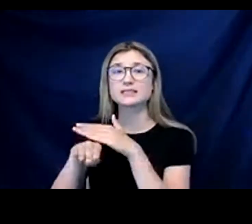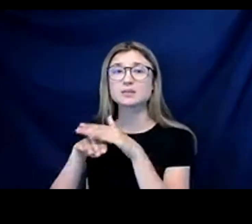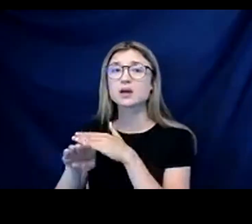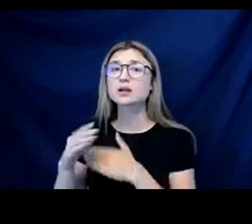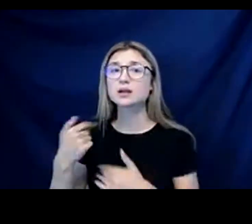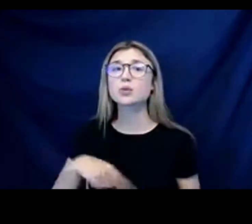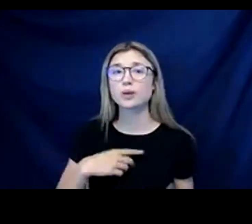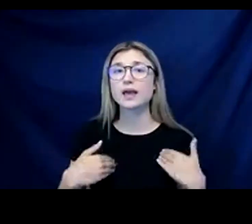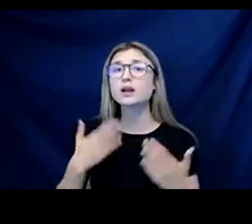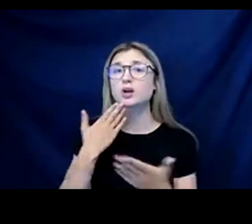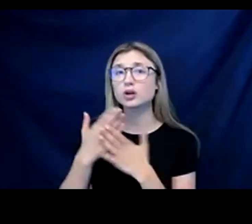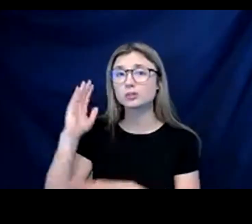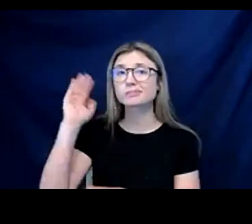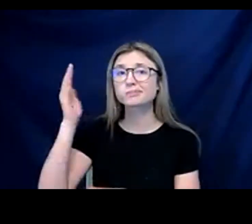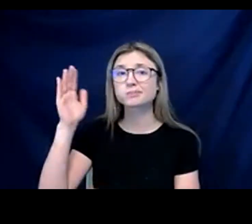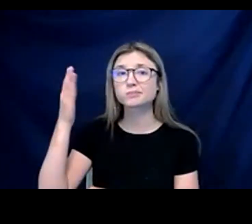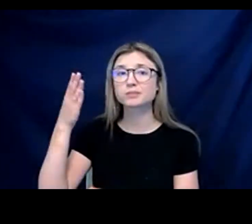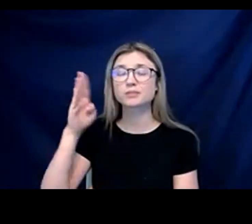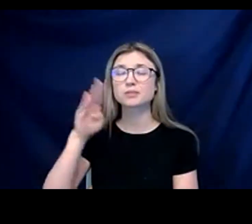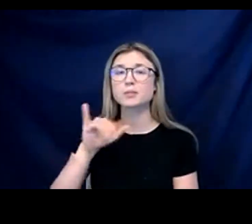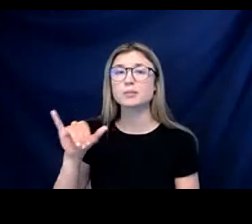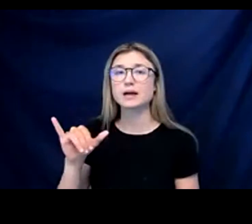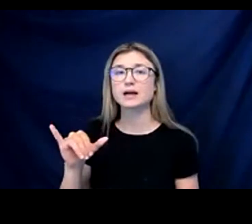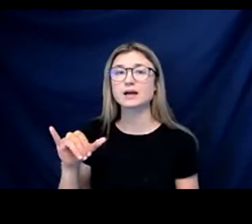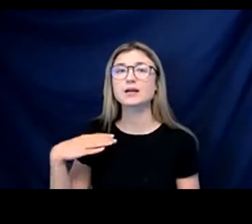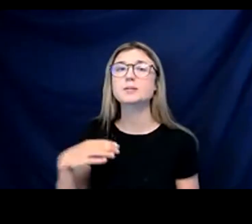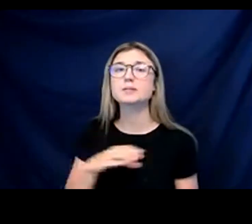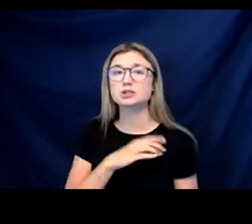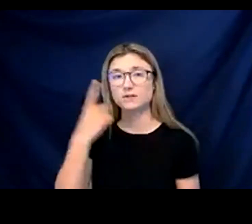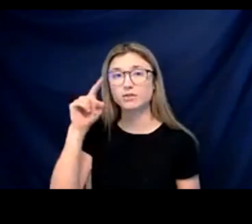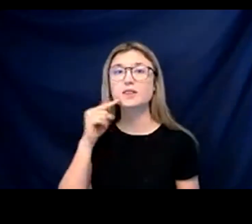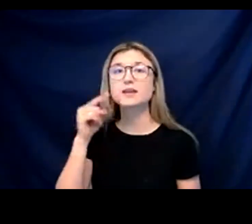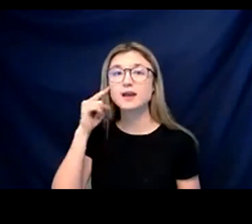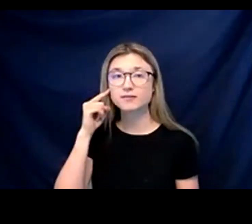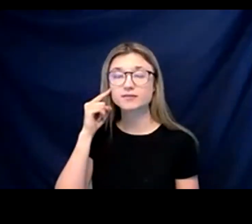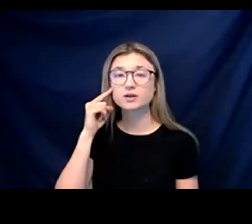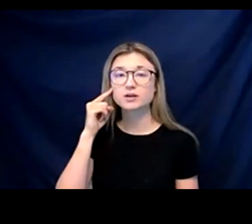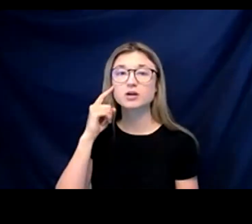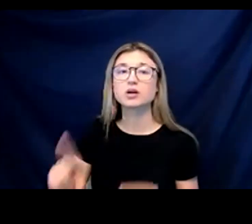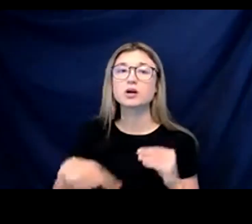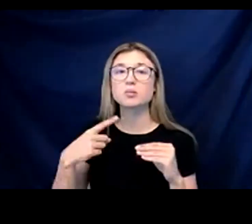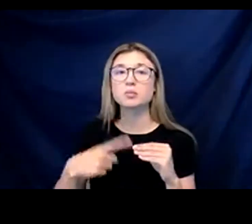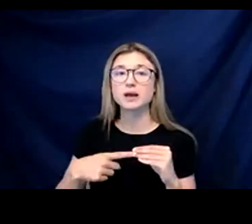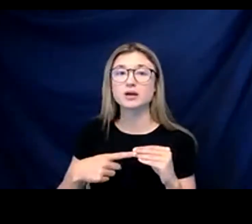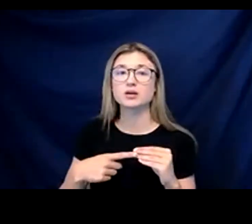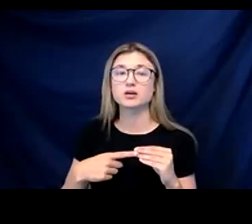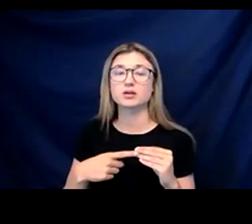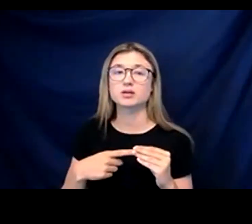presentation by the Commission for the Deaf regarding the history of